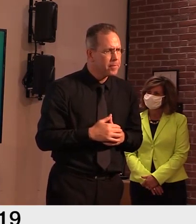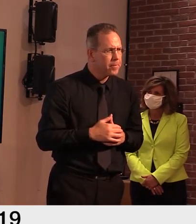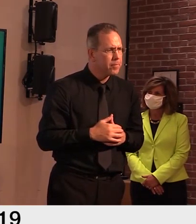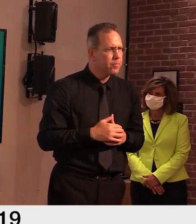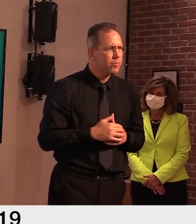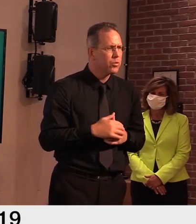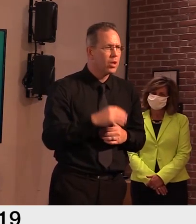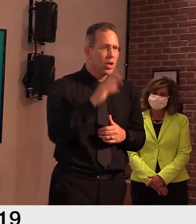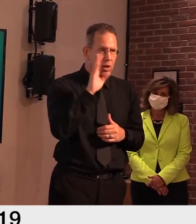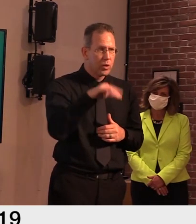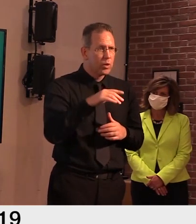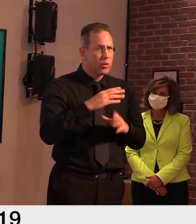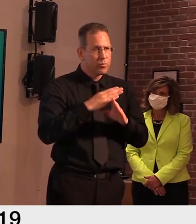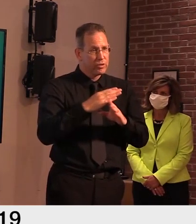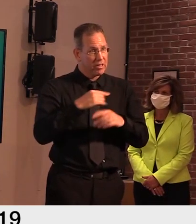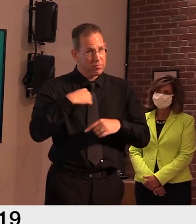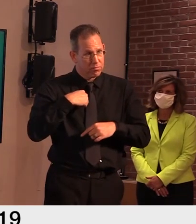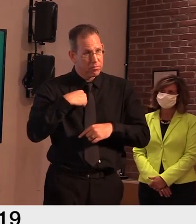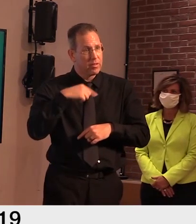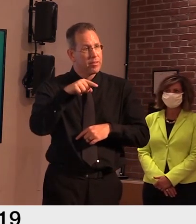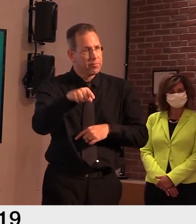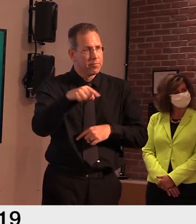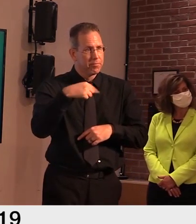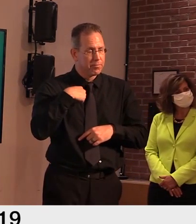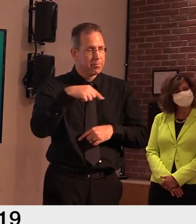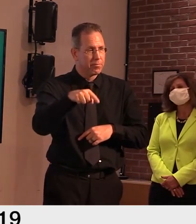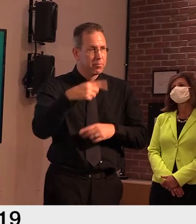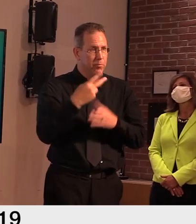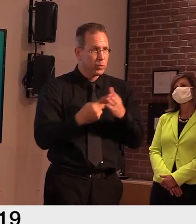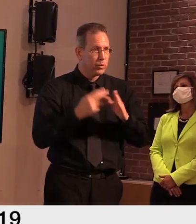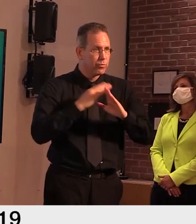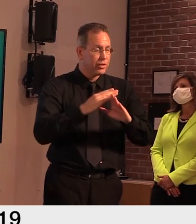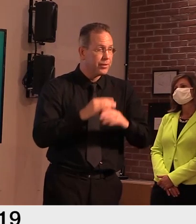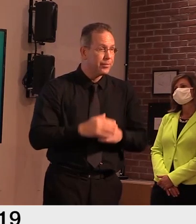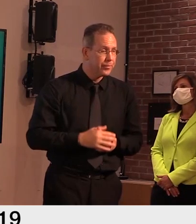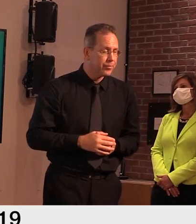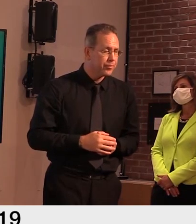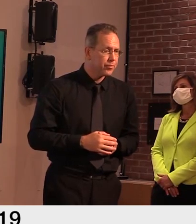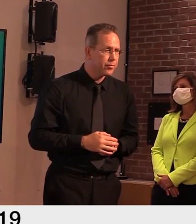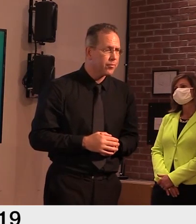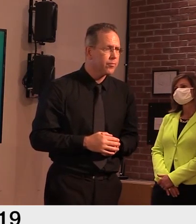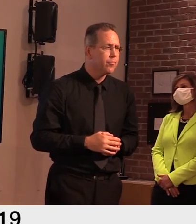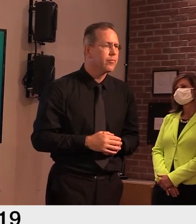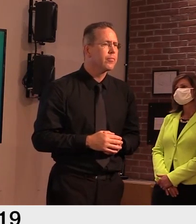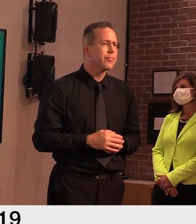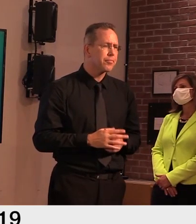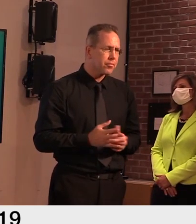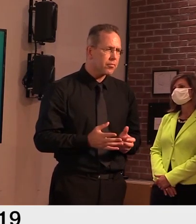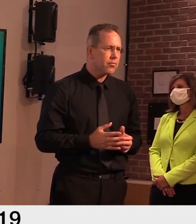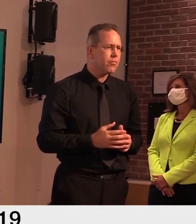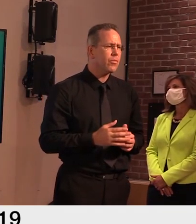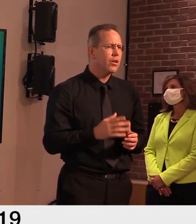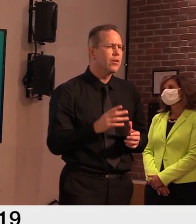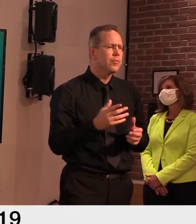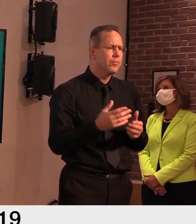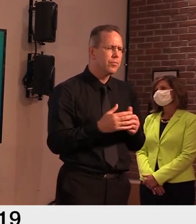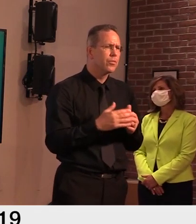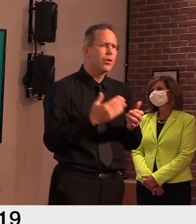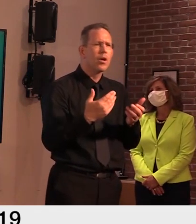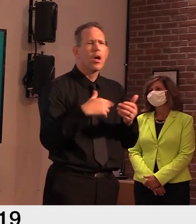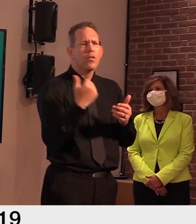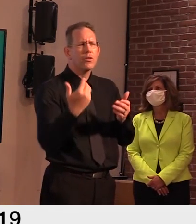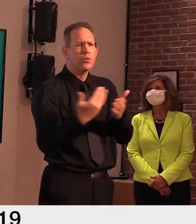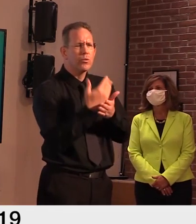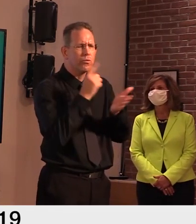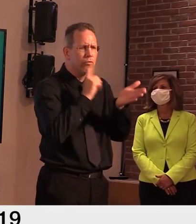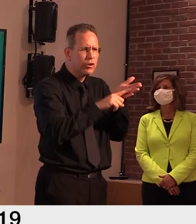way of looking at it, because now it's not only I'm protecting you from getting this from me, but I may be protecting myself from getting